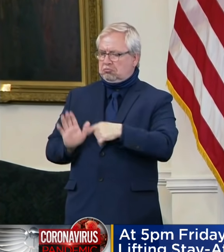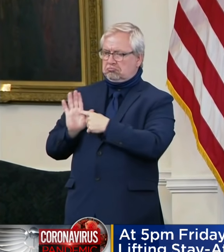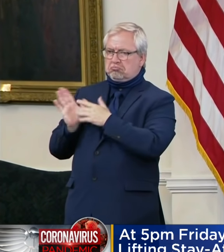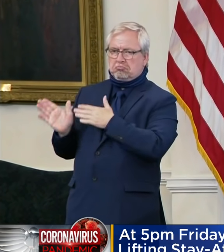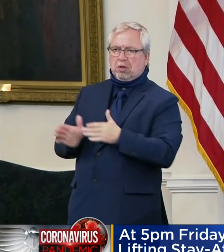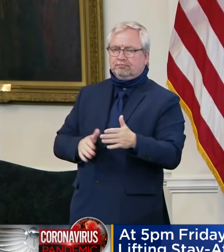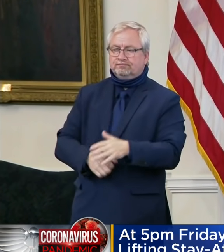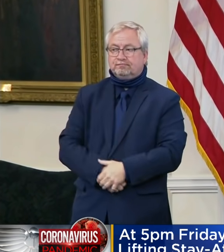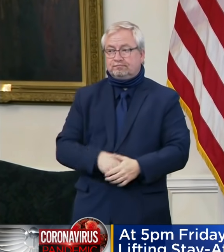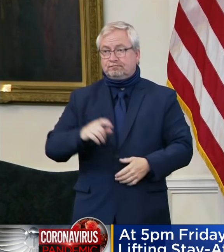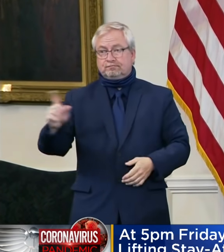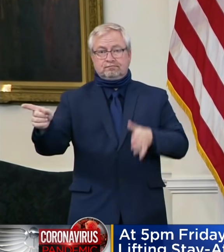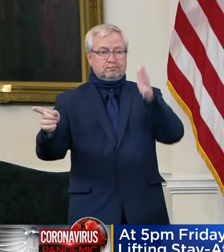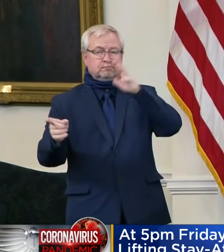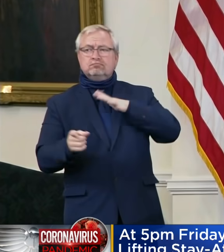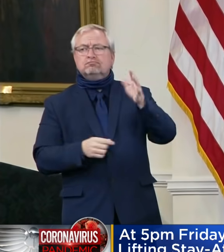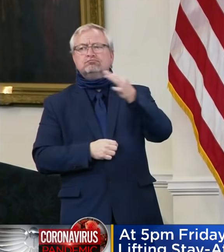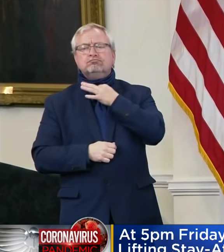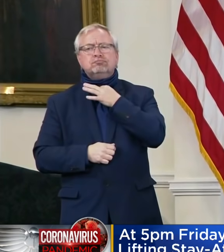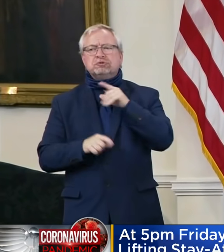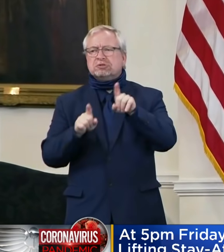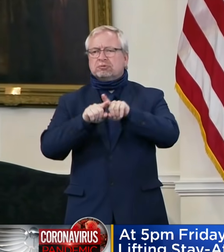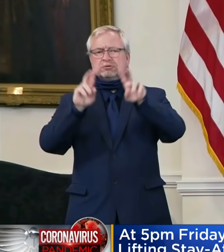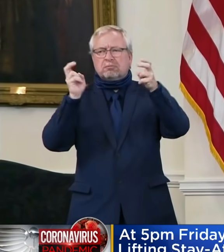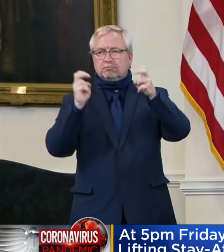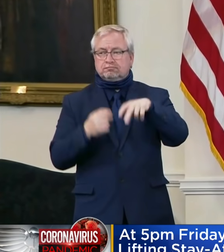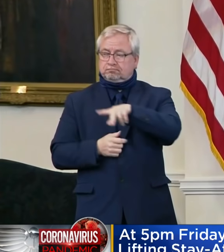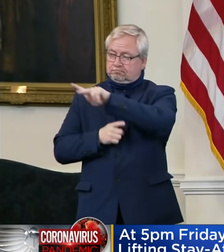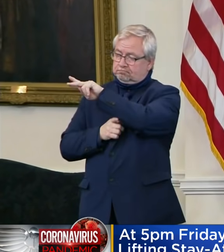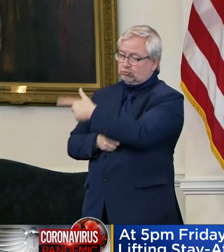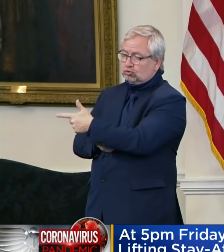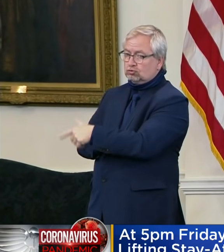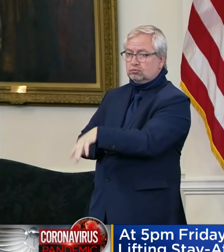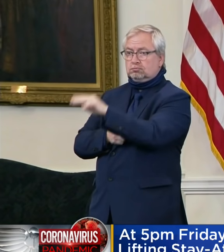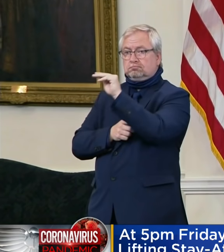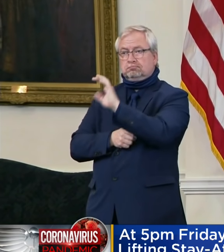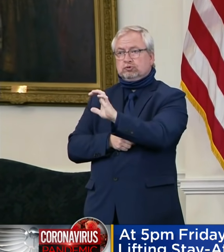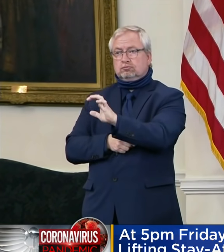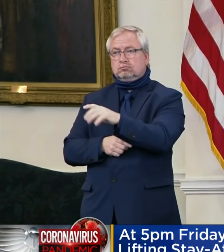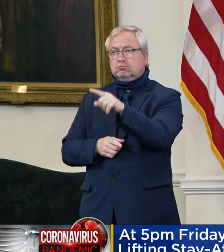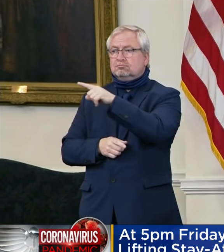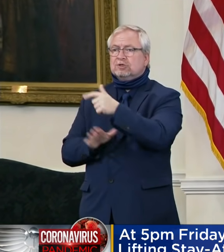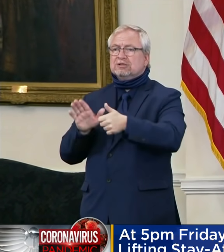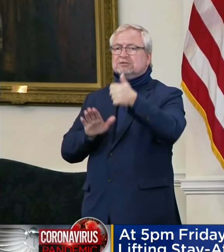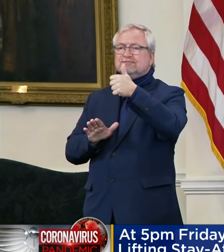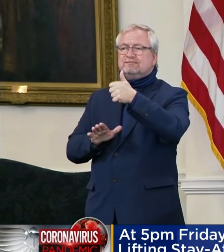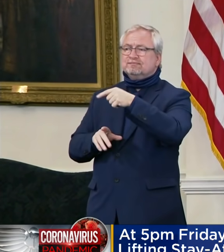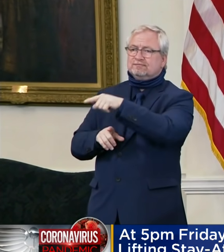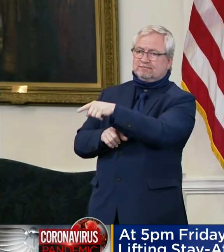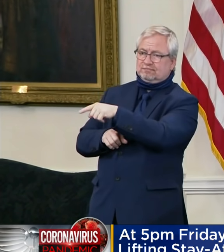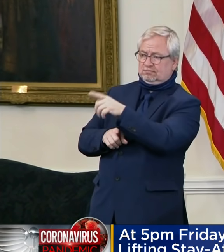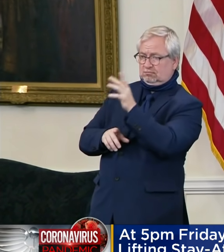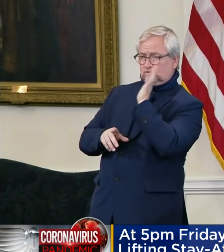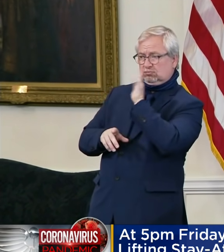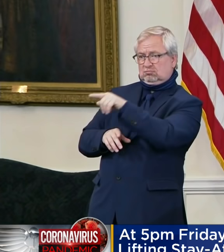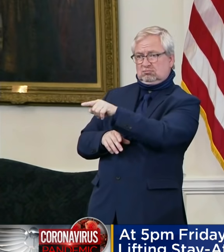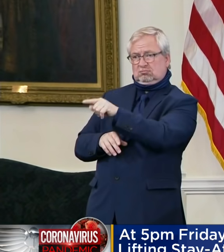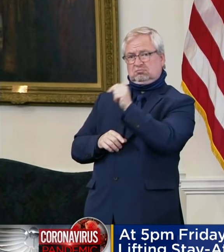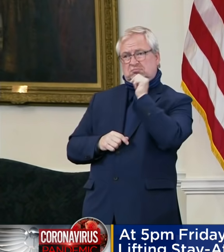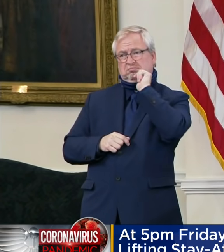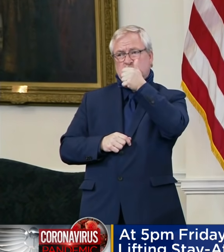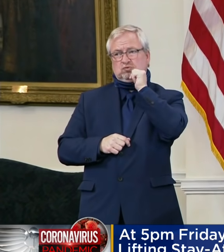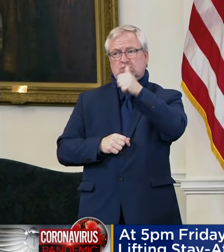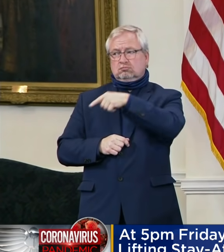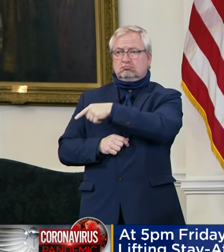County, Angela also Brooks is going to have a press conference tomorrow, I assume, to lay out more of her plan. Will you be monitoring the numbers in those counties and at some